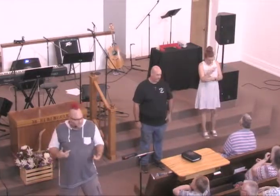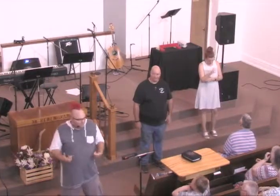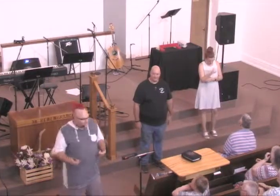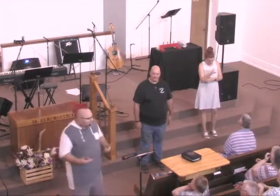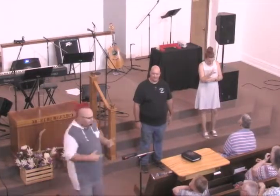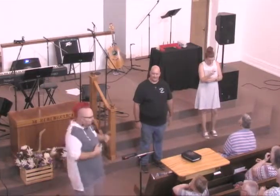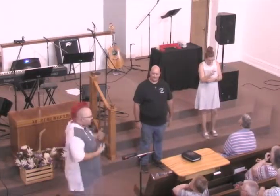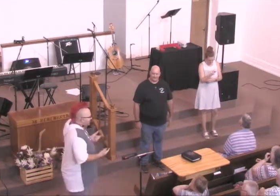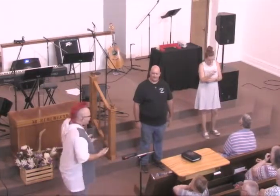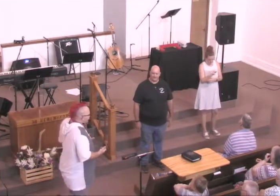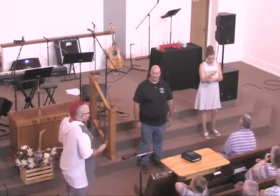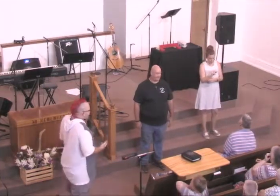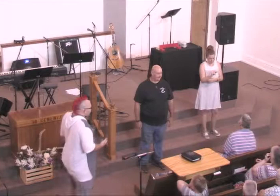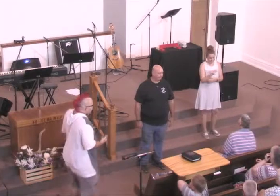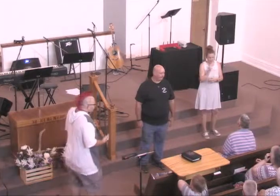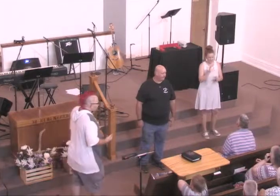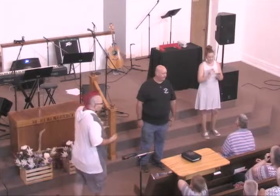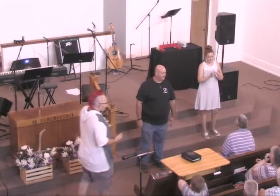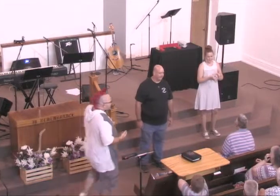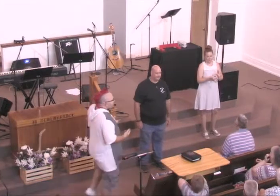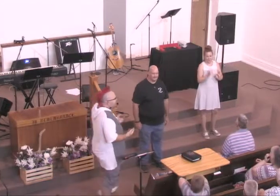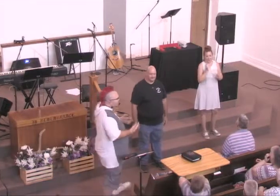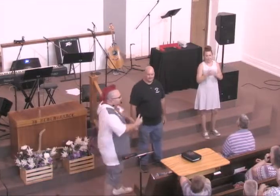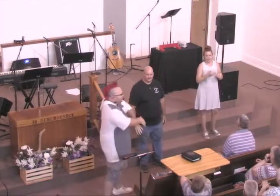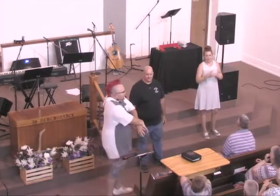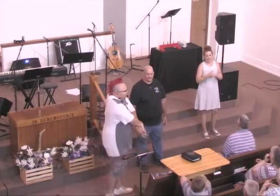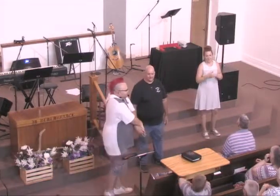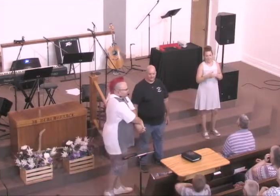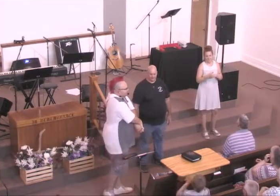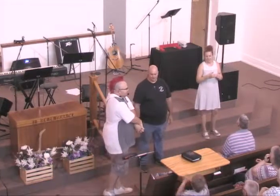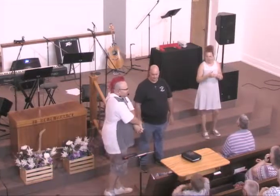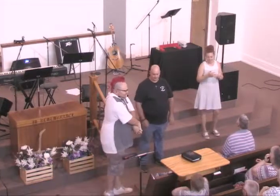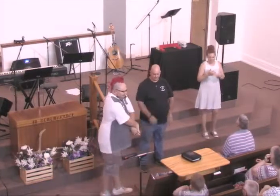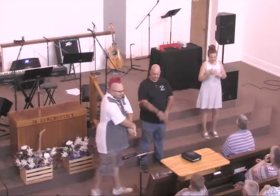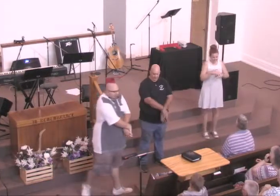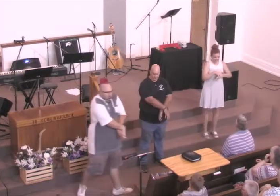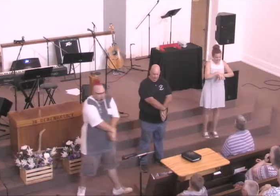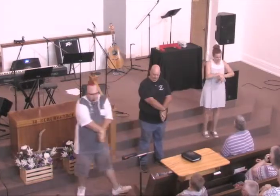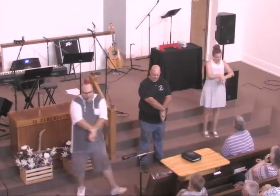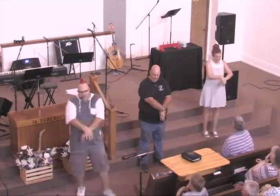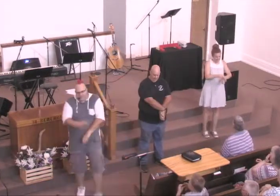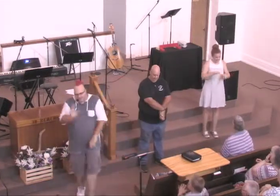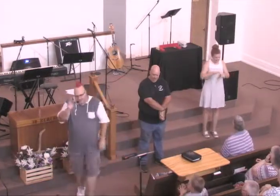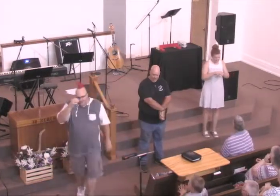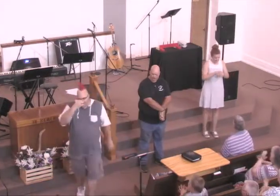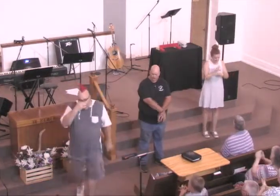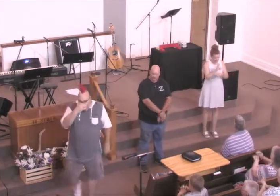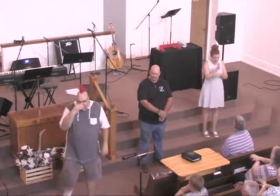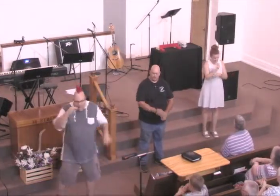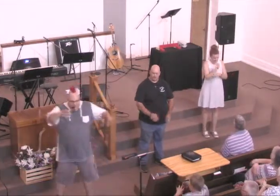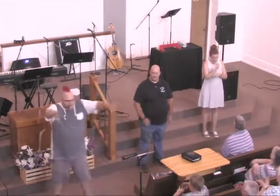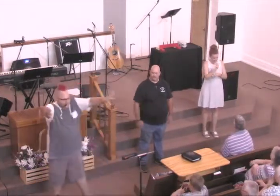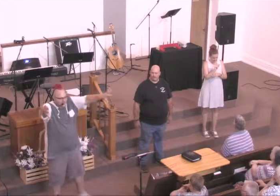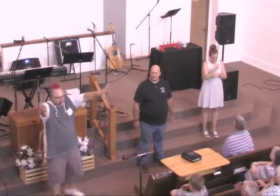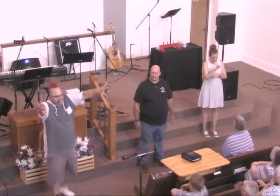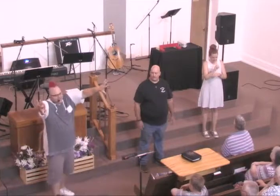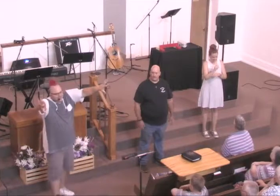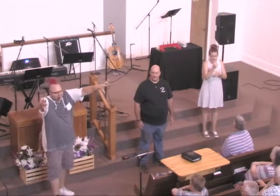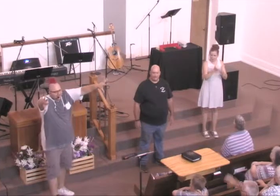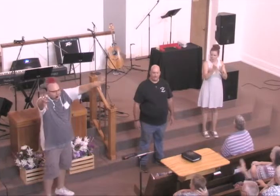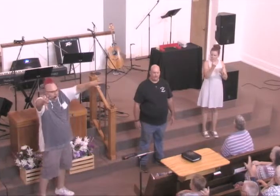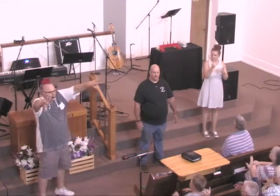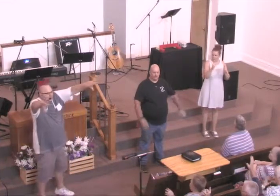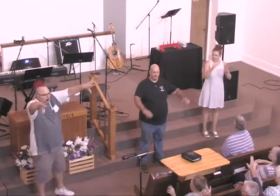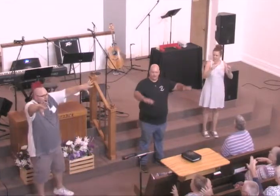doesn't simplify. It doesn't make it easy. Sin entangles. Let me show you. Okay, just a little visual. Everyone take out your hands like